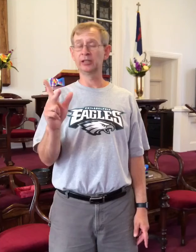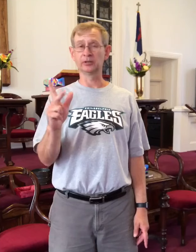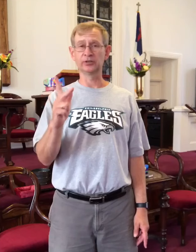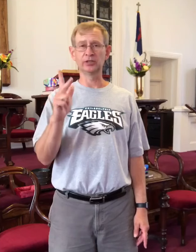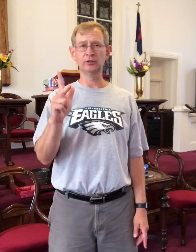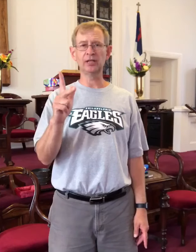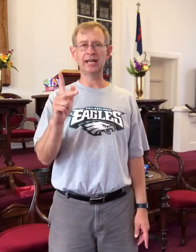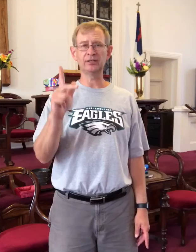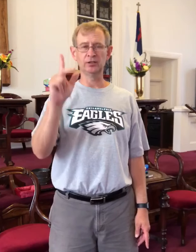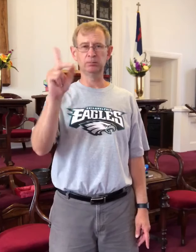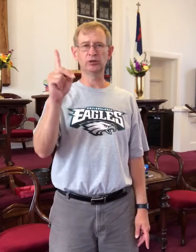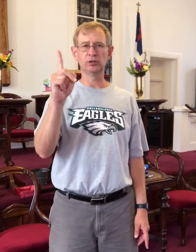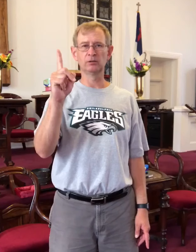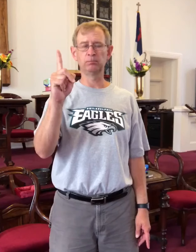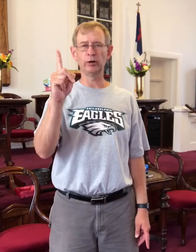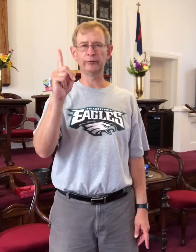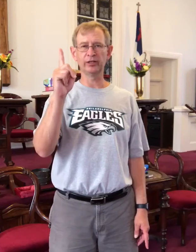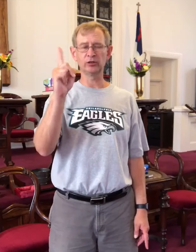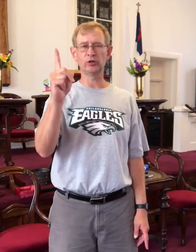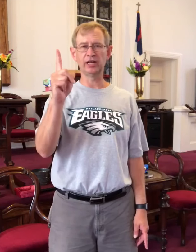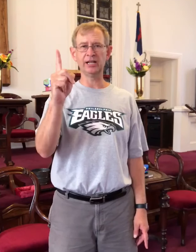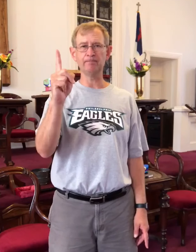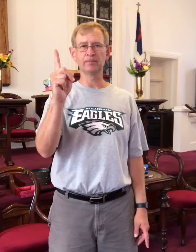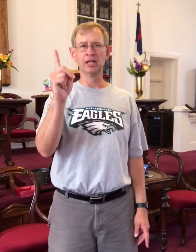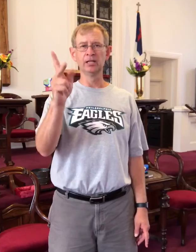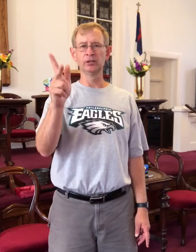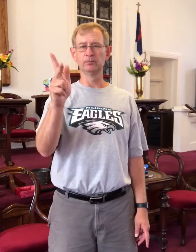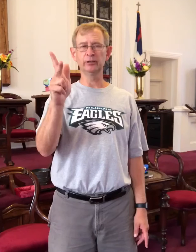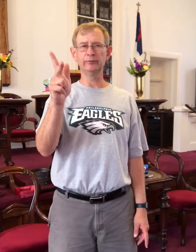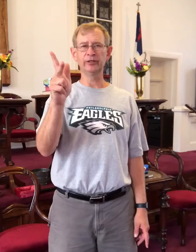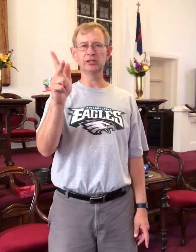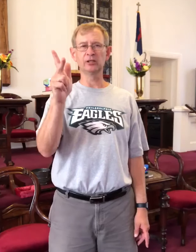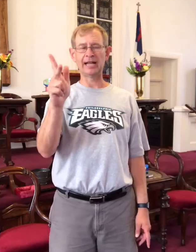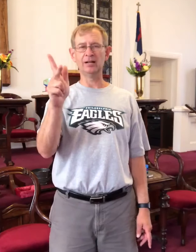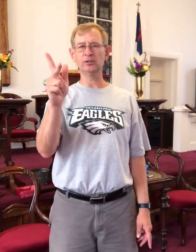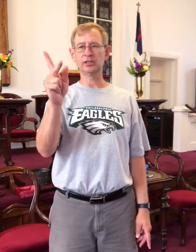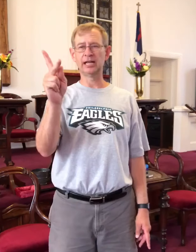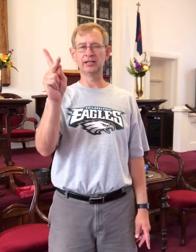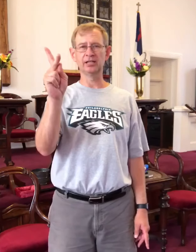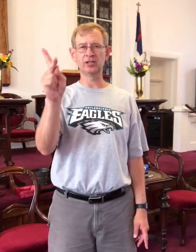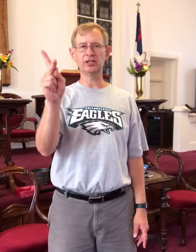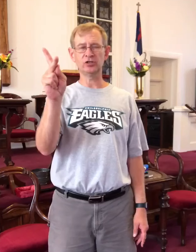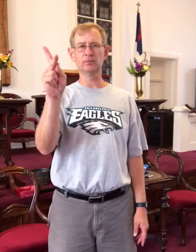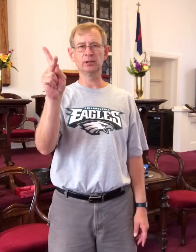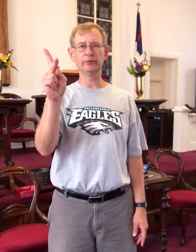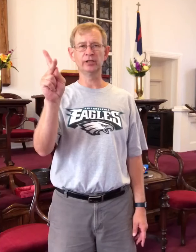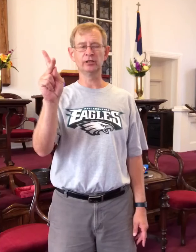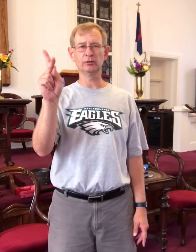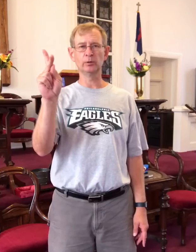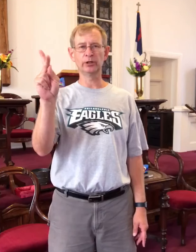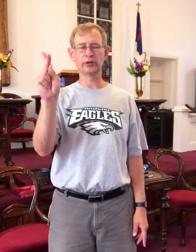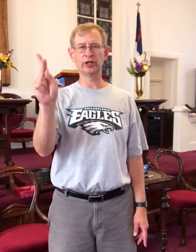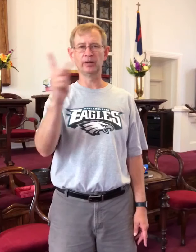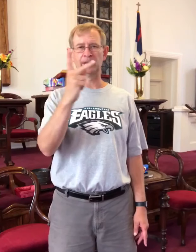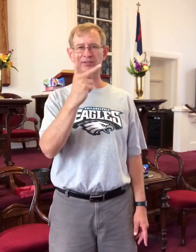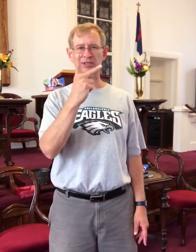fingers. To do that, you put your pointer finger straight up, your middle finger out, and then touch your middle finger with your thumb. That's a